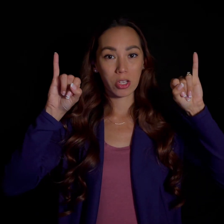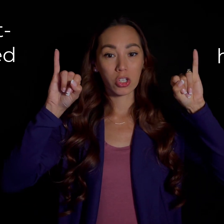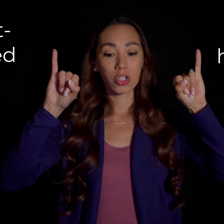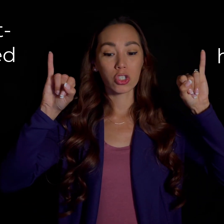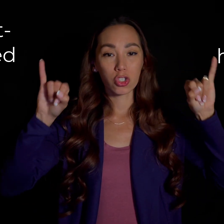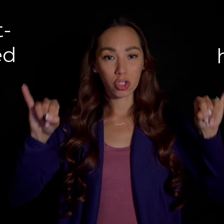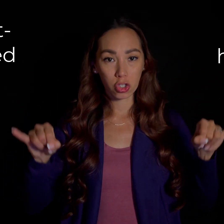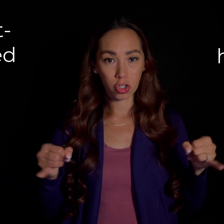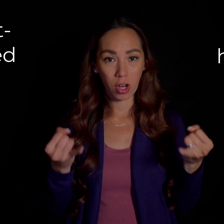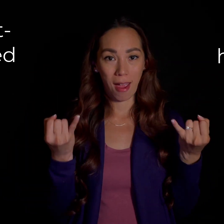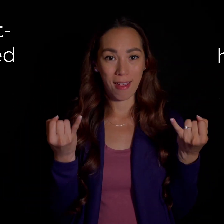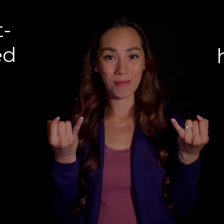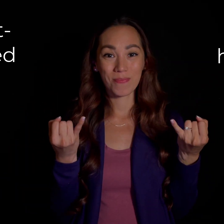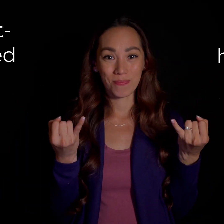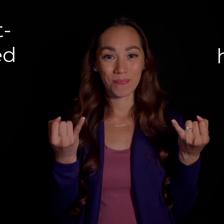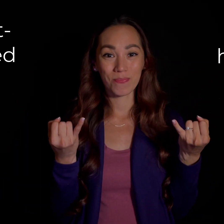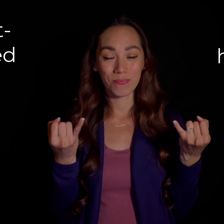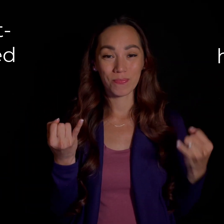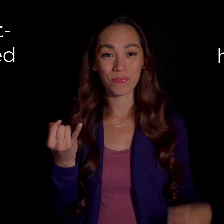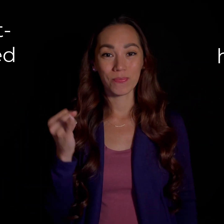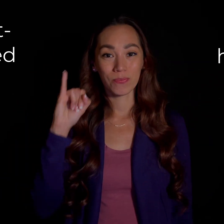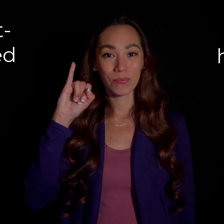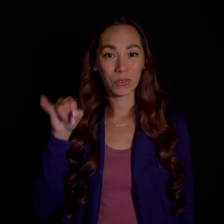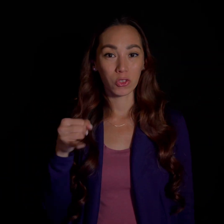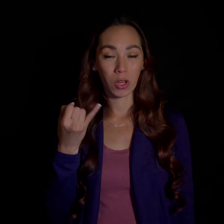the other direction, but inward also.